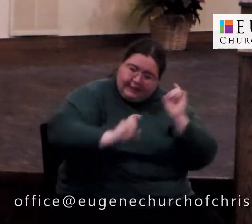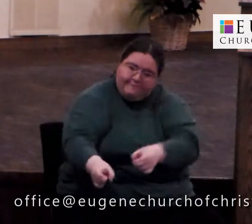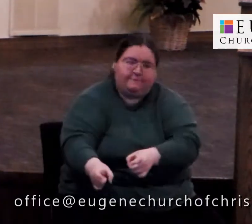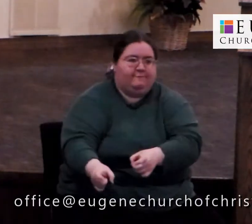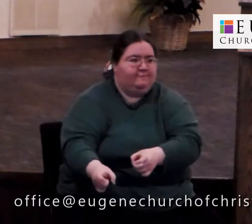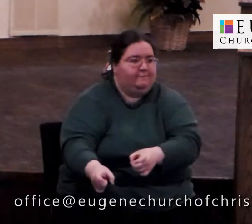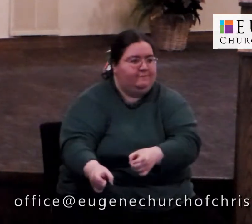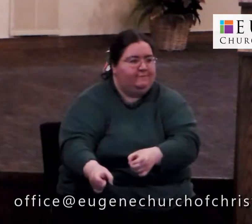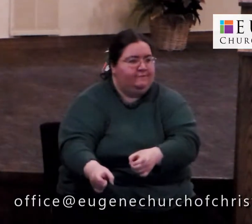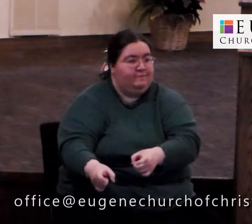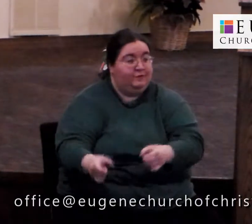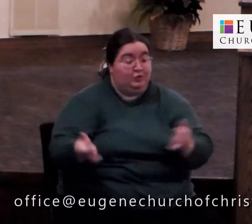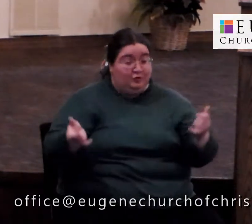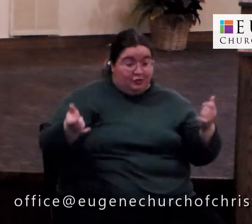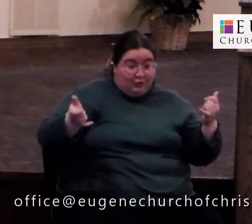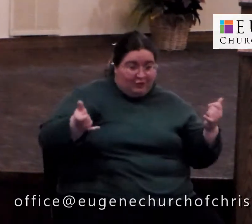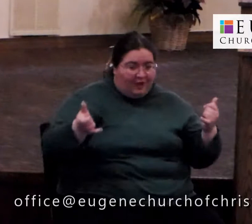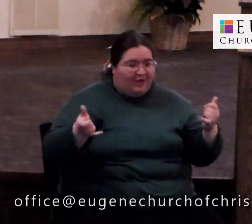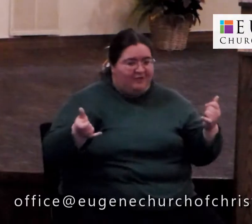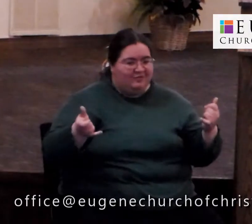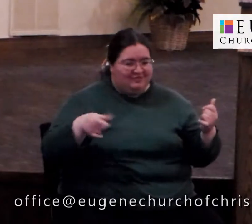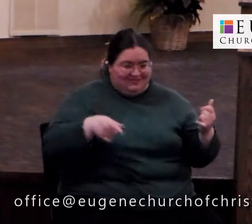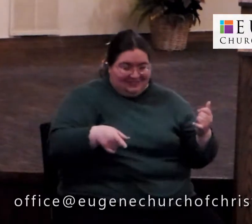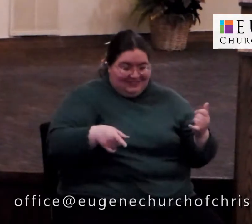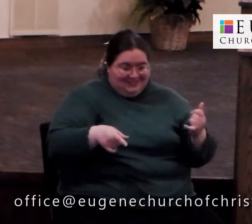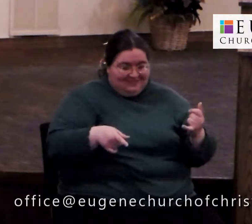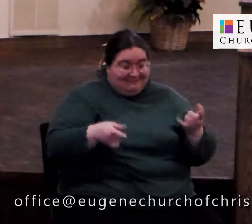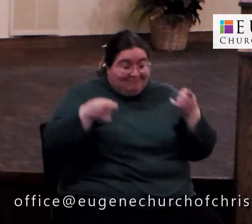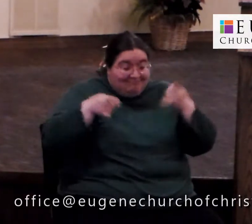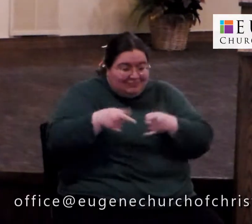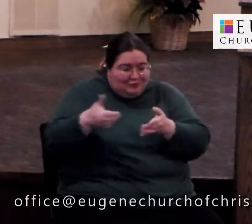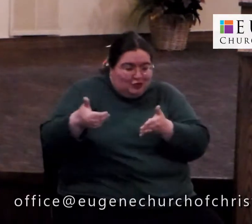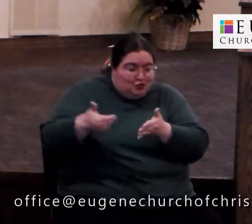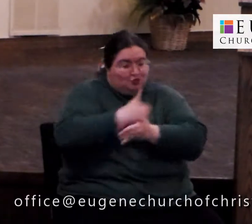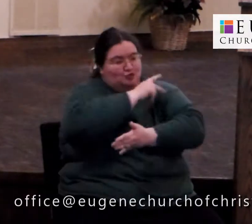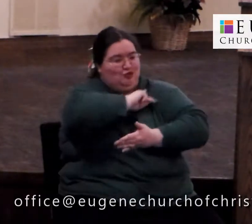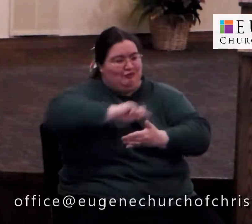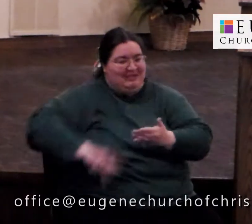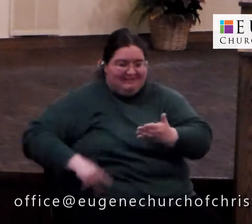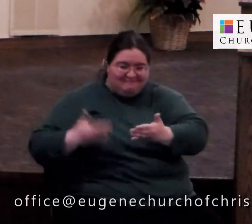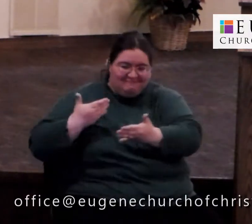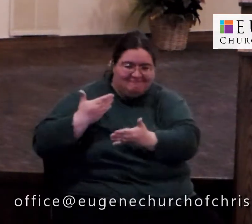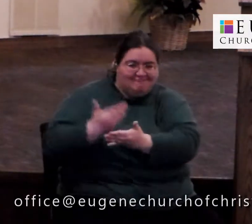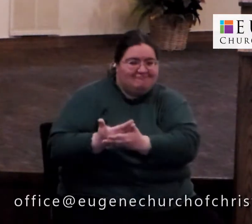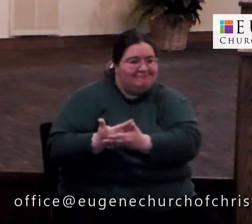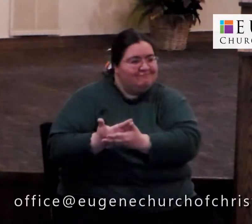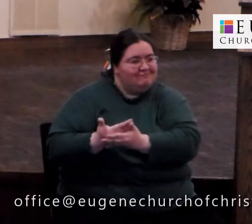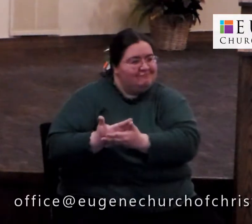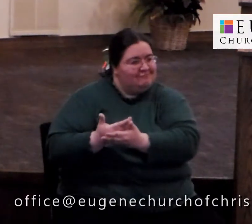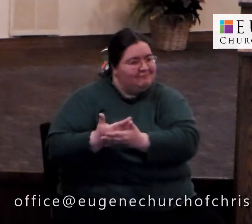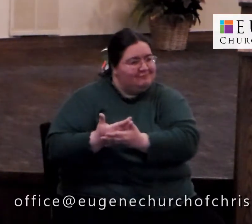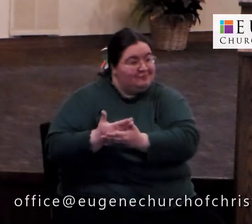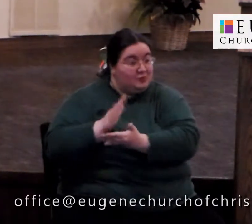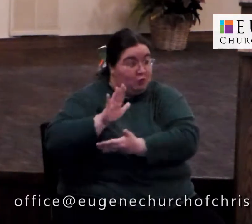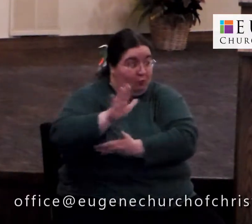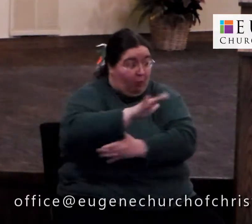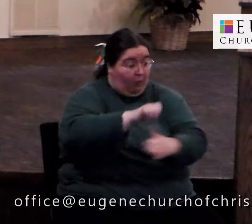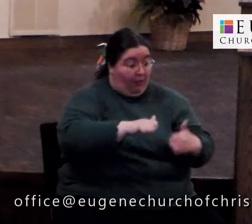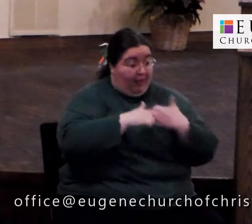is we are going to give to Him. So this morning, There's a new king in the world in this